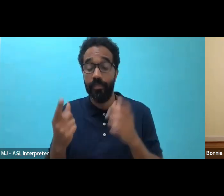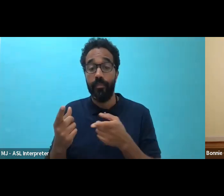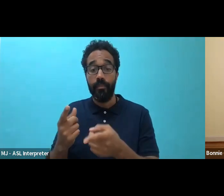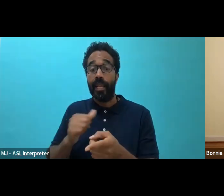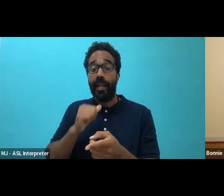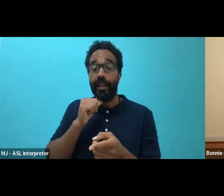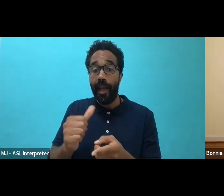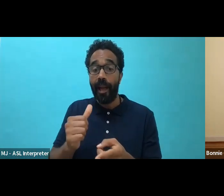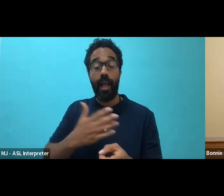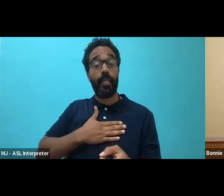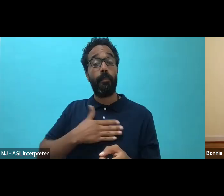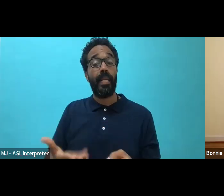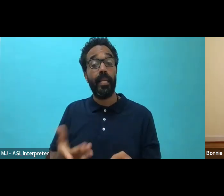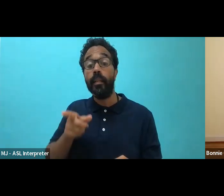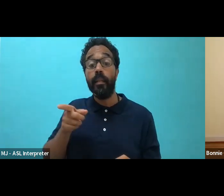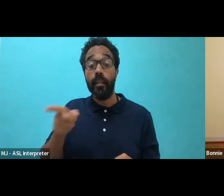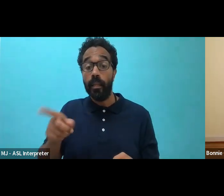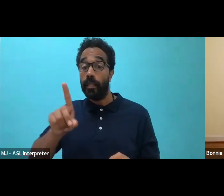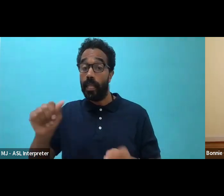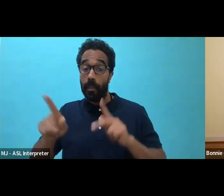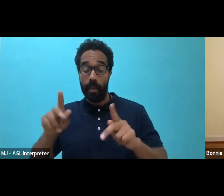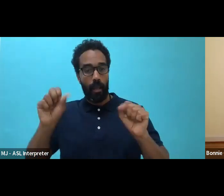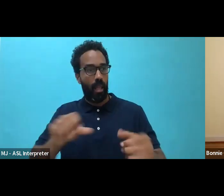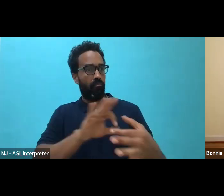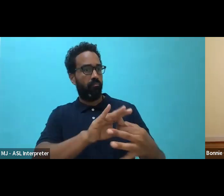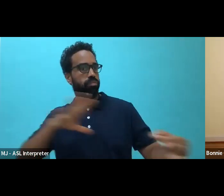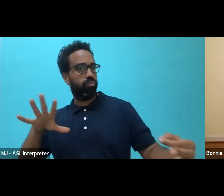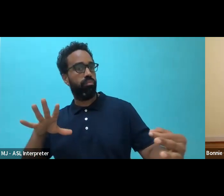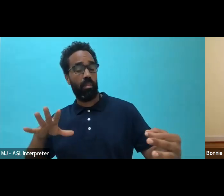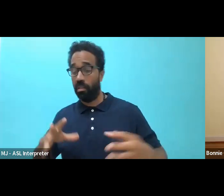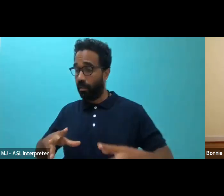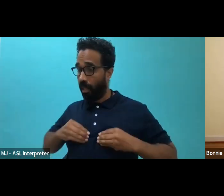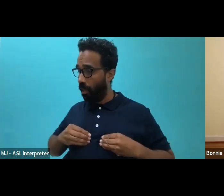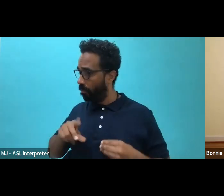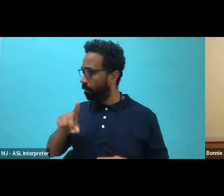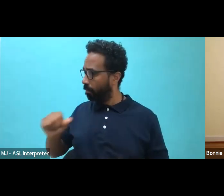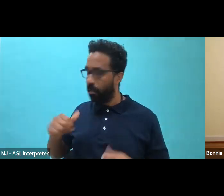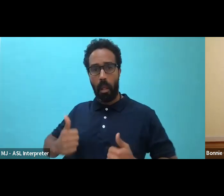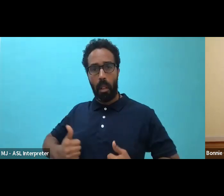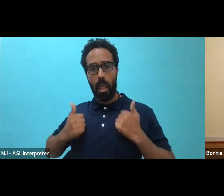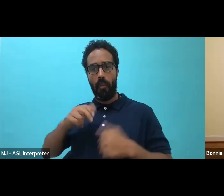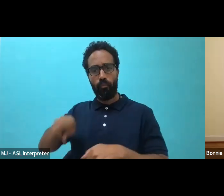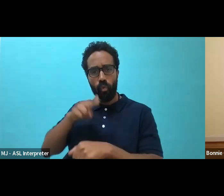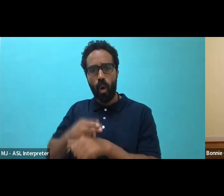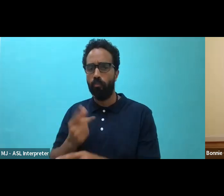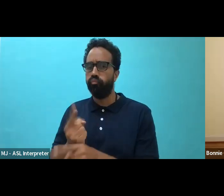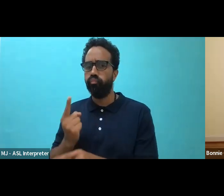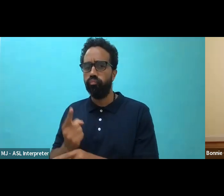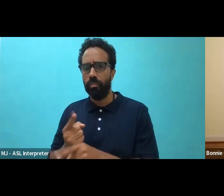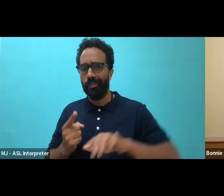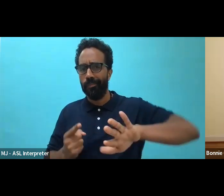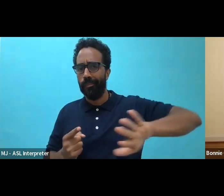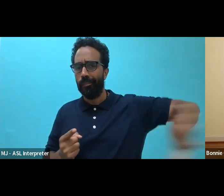system, come to accept our disability, and live a normal life without pursuing